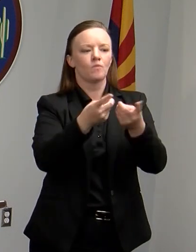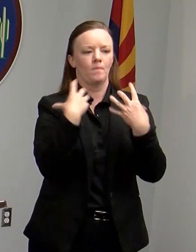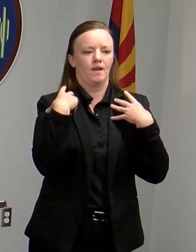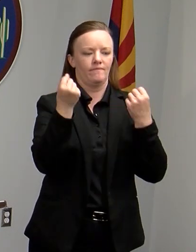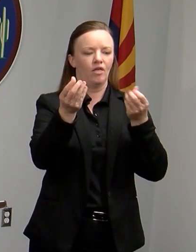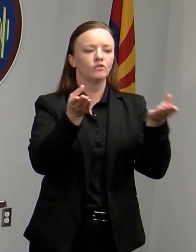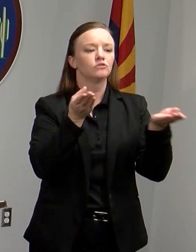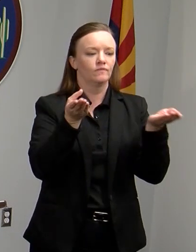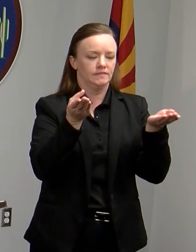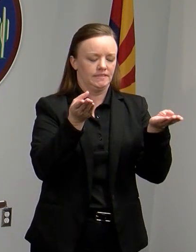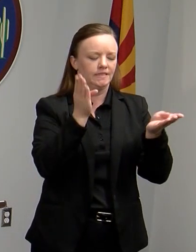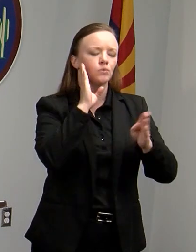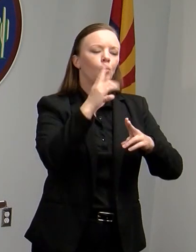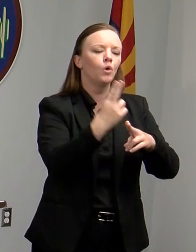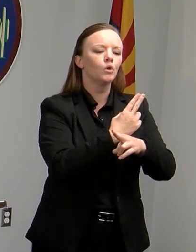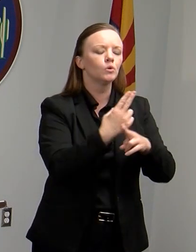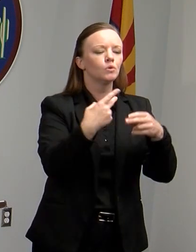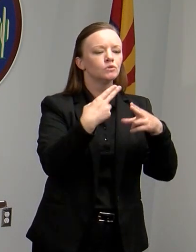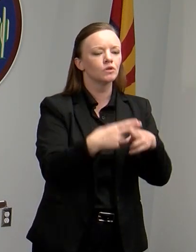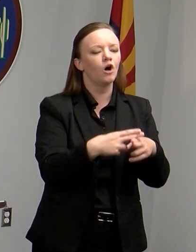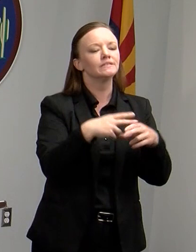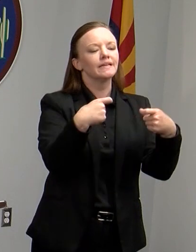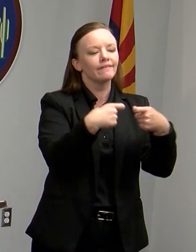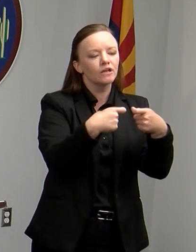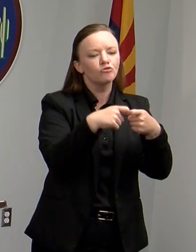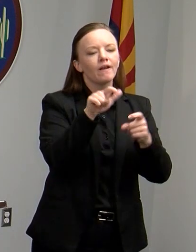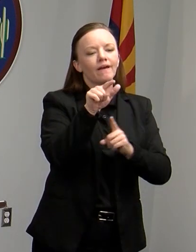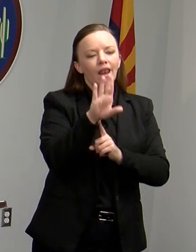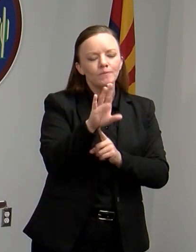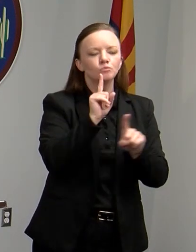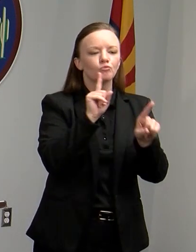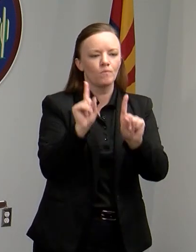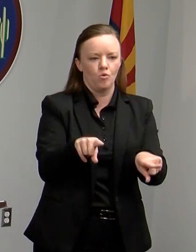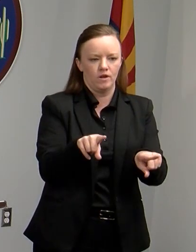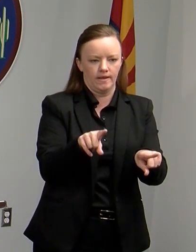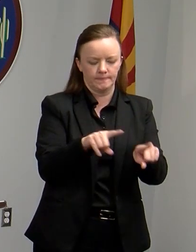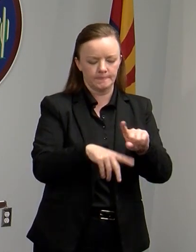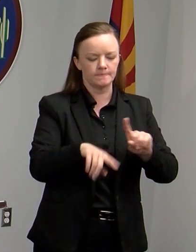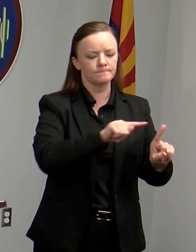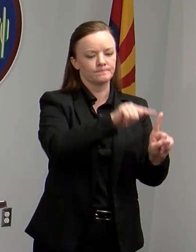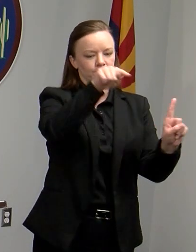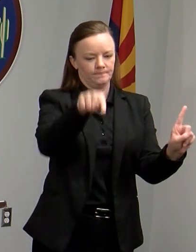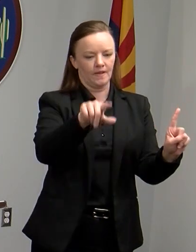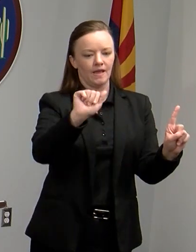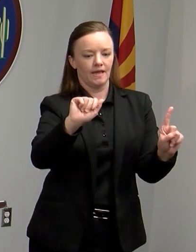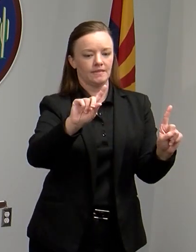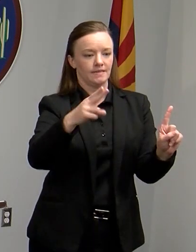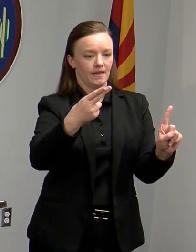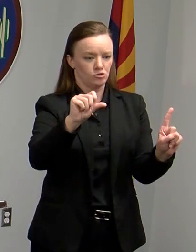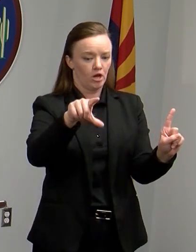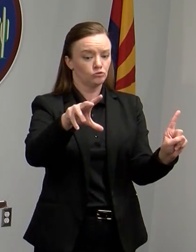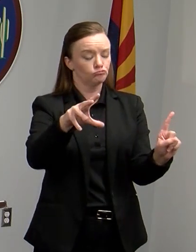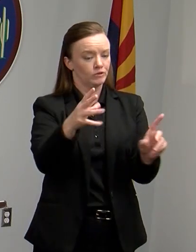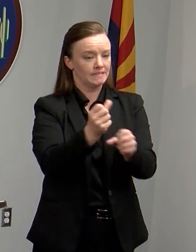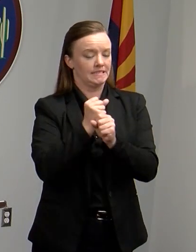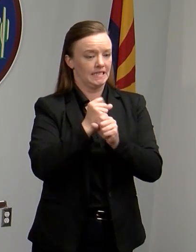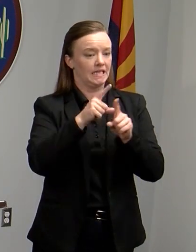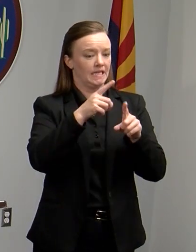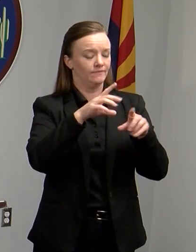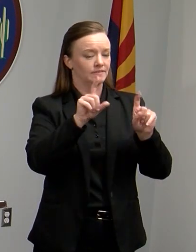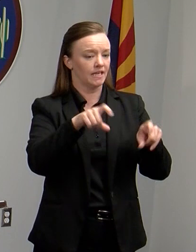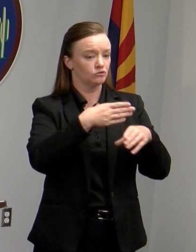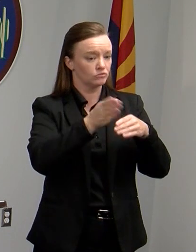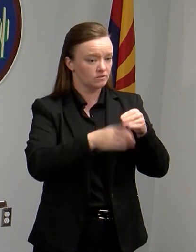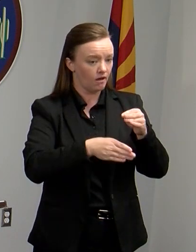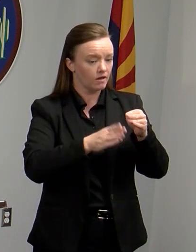Services through electronic laboratory reporting. Once ADHS receives that test result, it gets